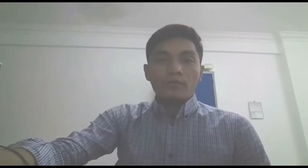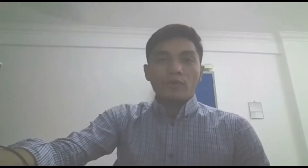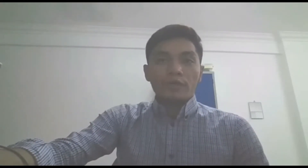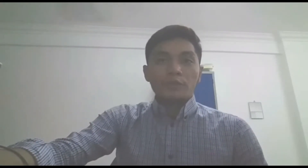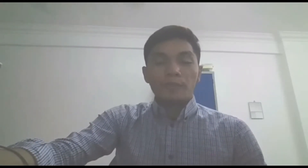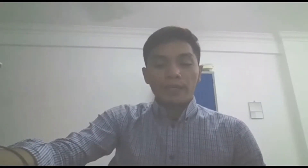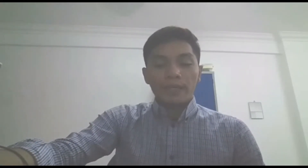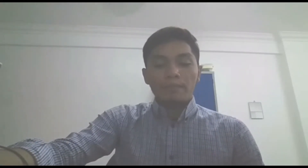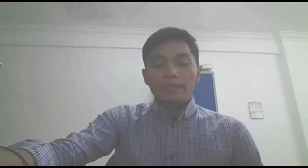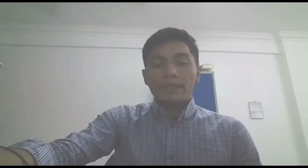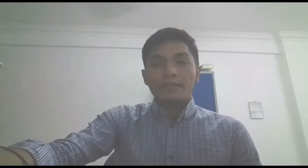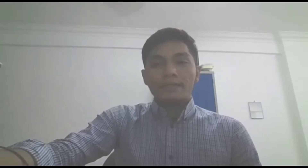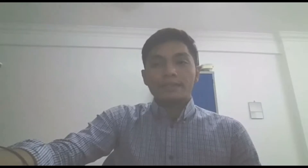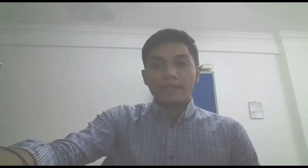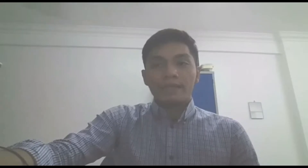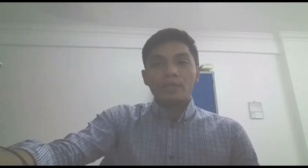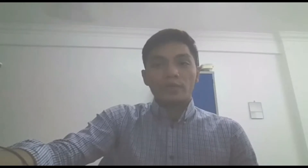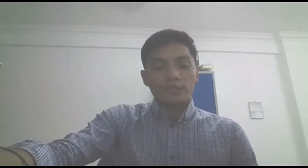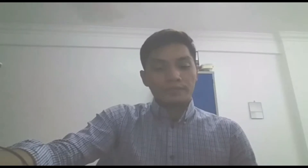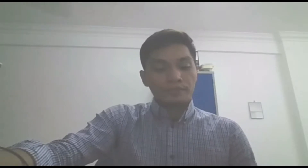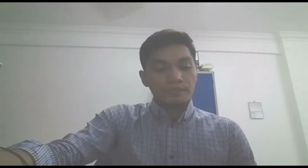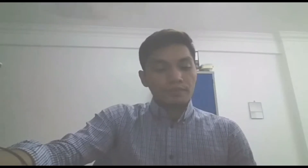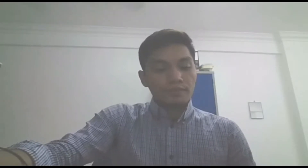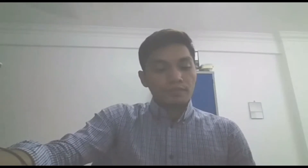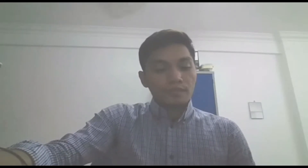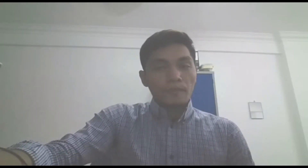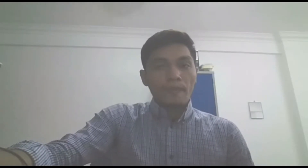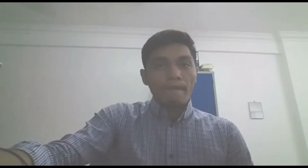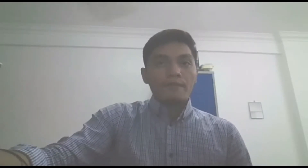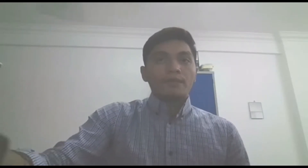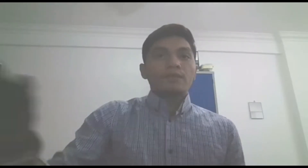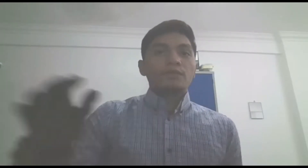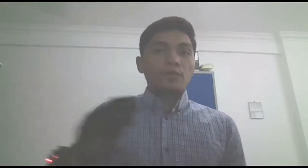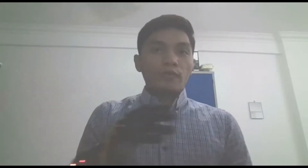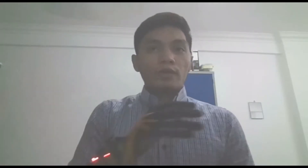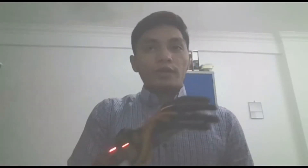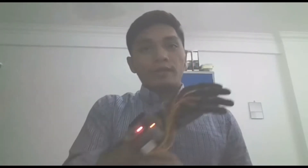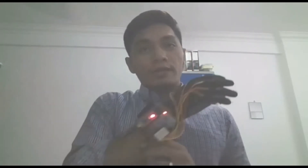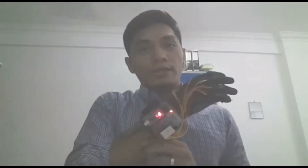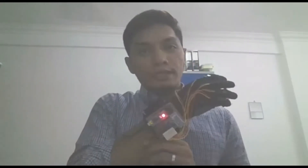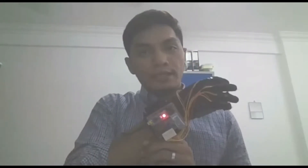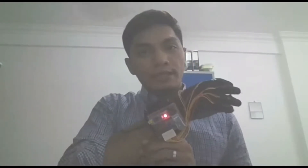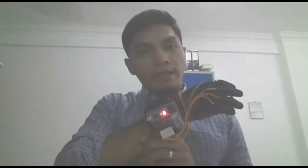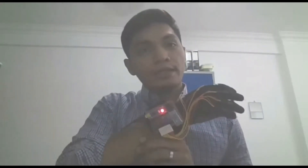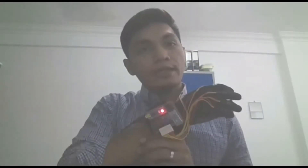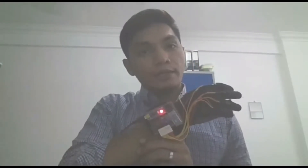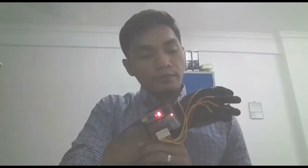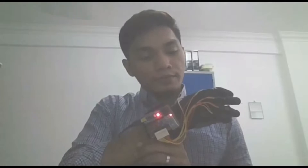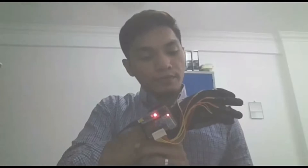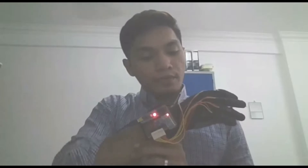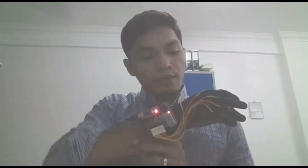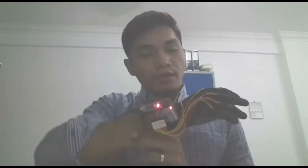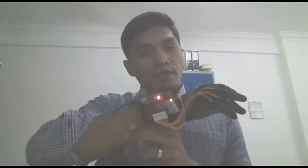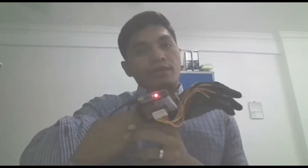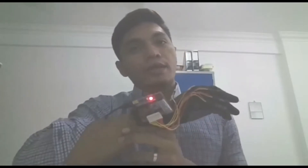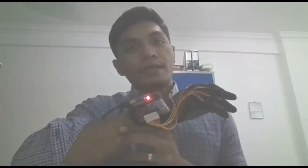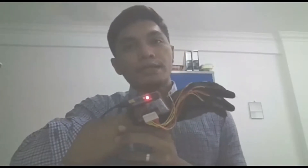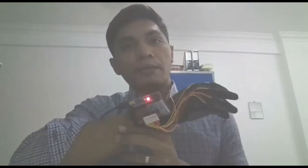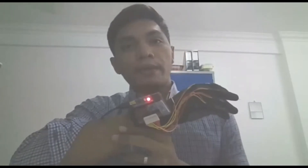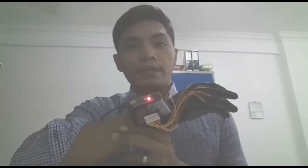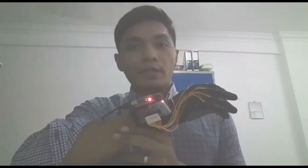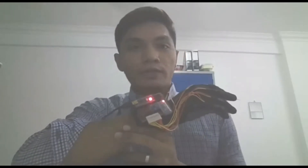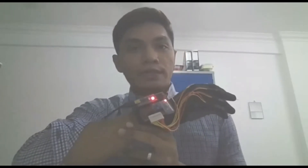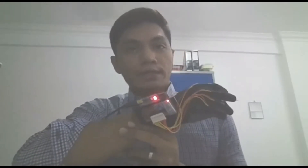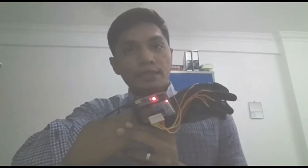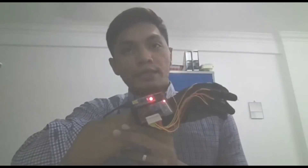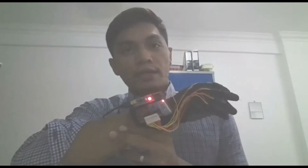application for display meaning the sign language. So for this in glove, there is